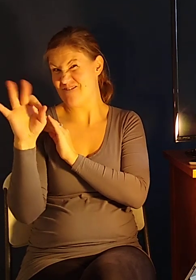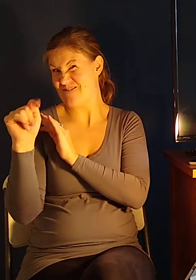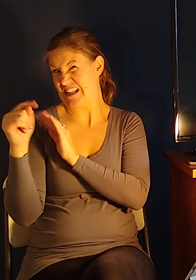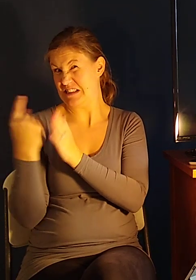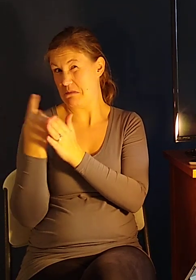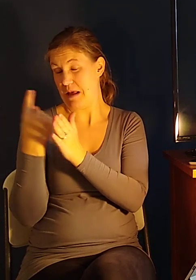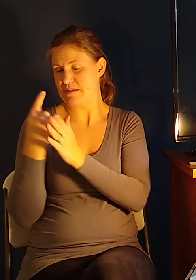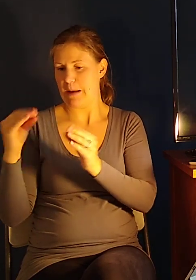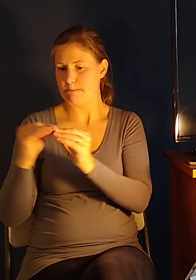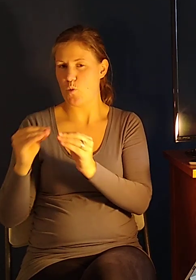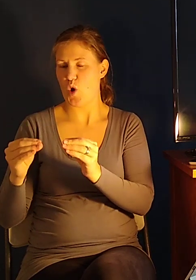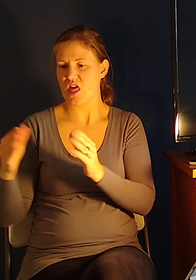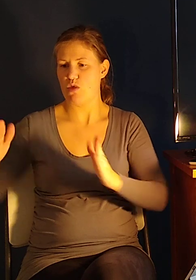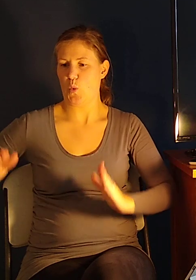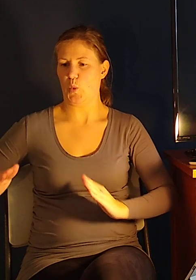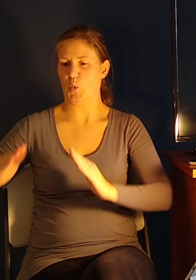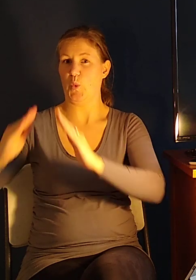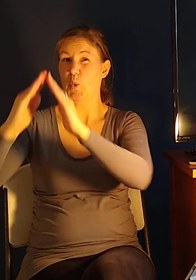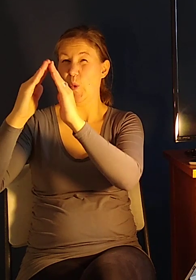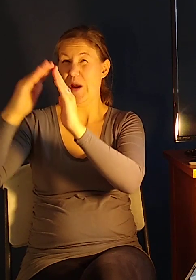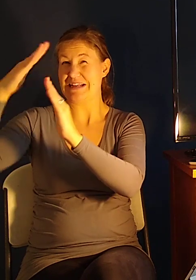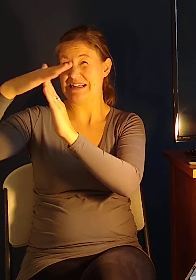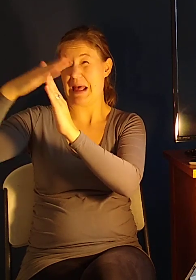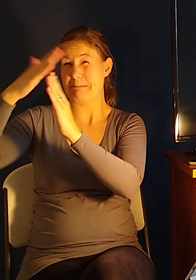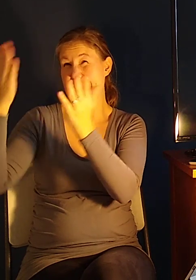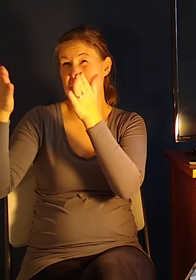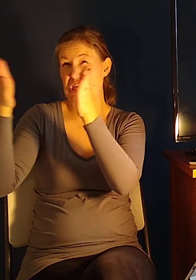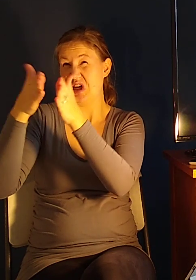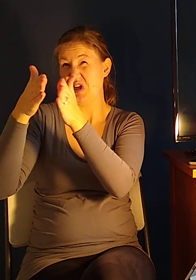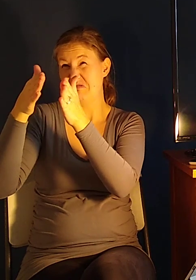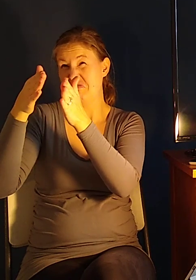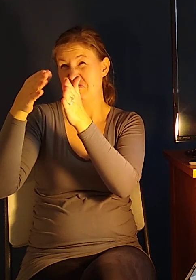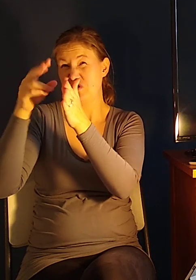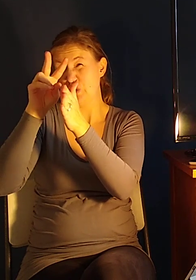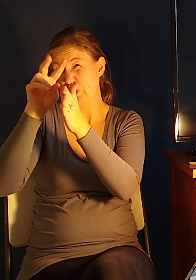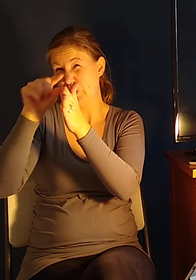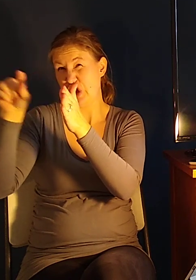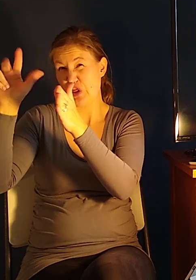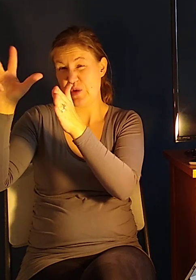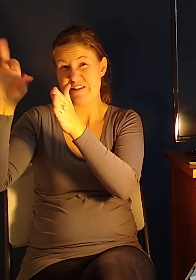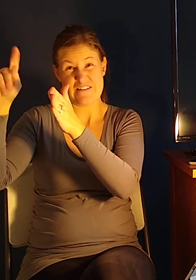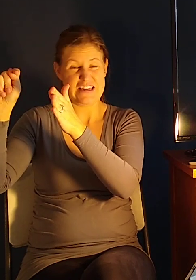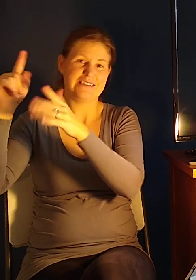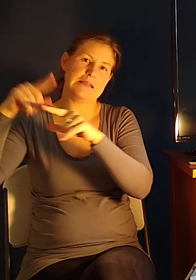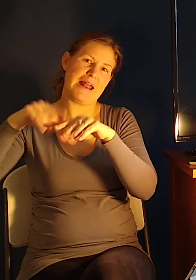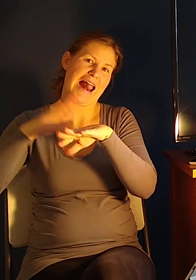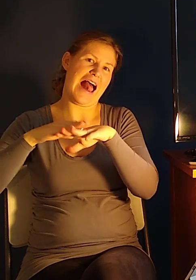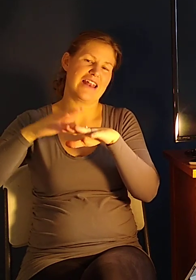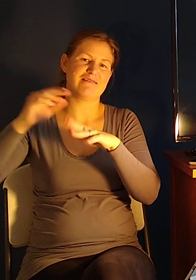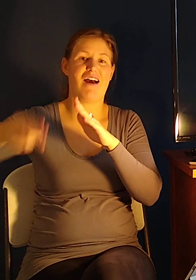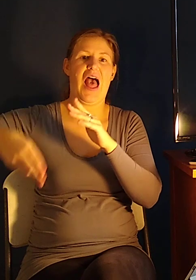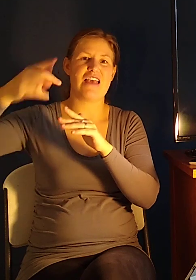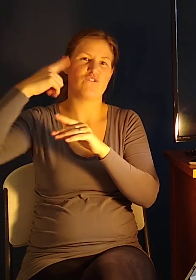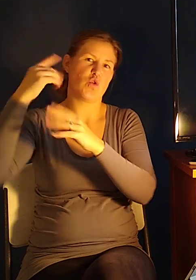and thinner at the top, maybe as thin as 3 to 2 feet, depending on the height of the wall. And